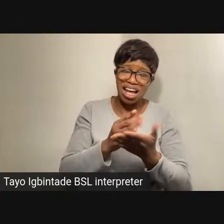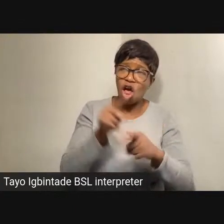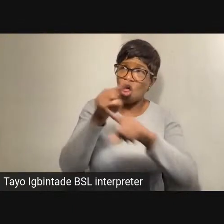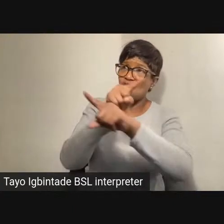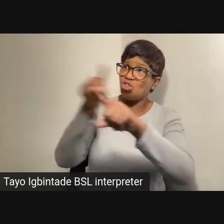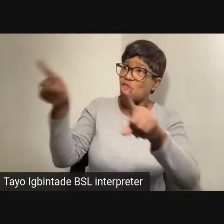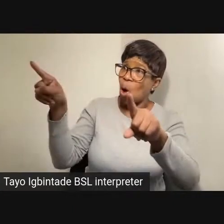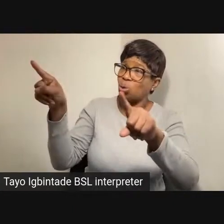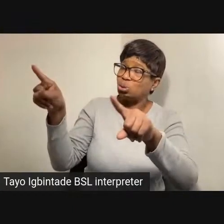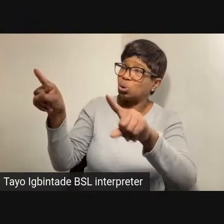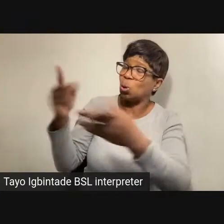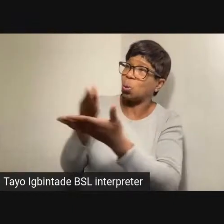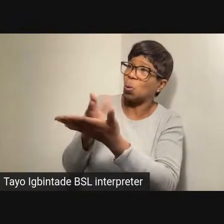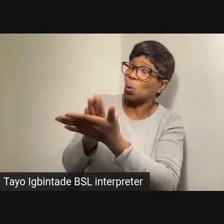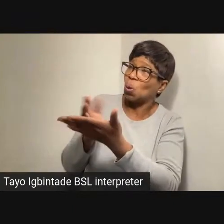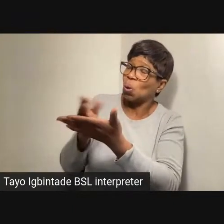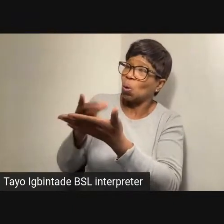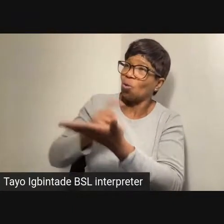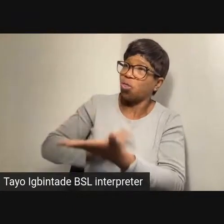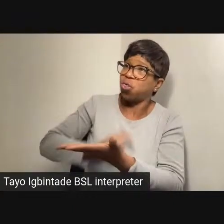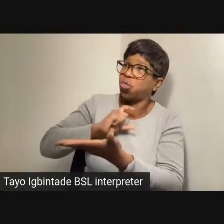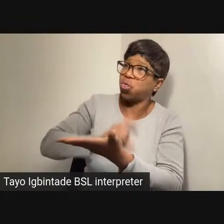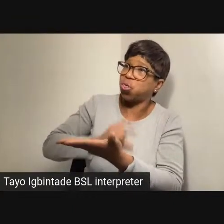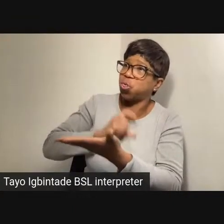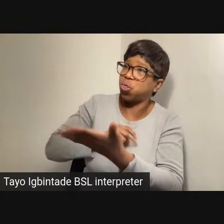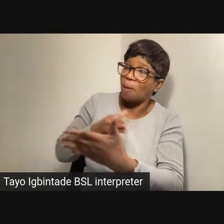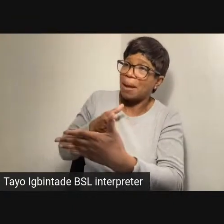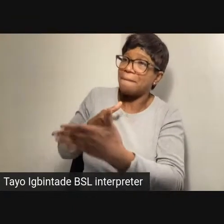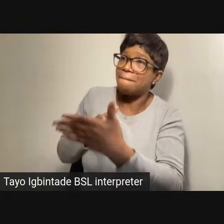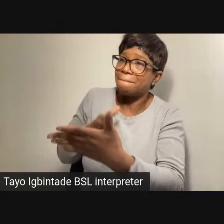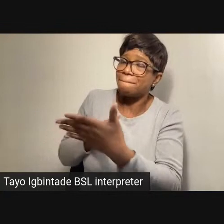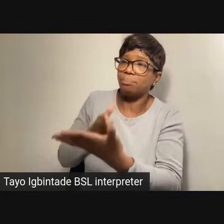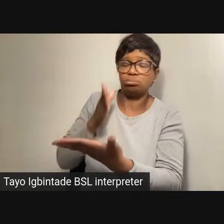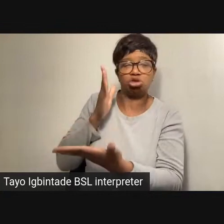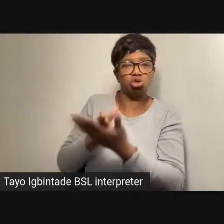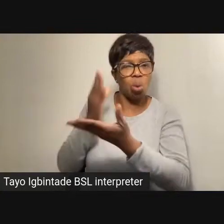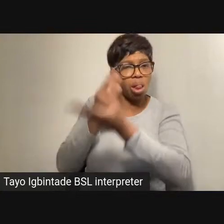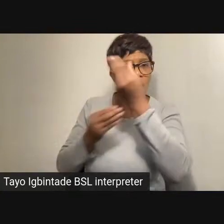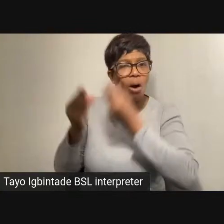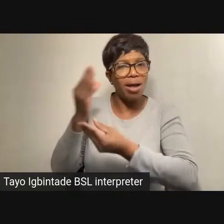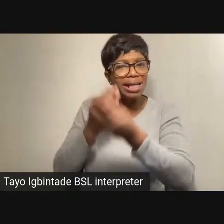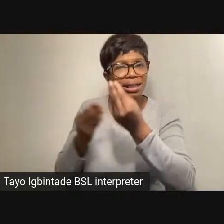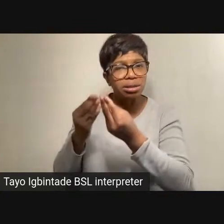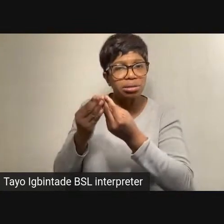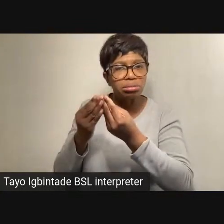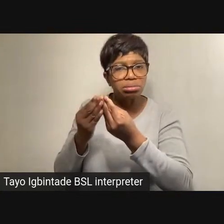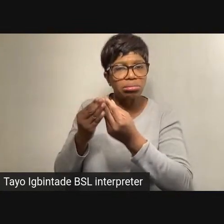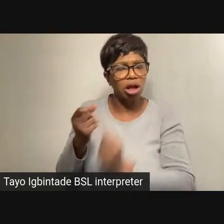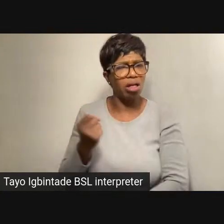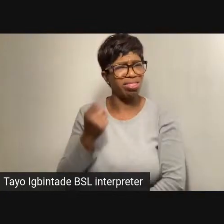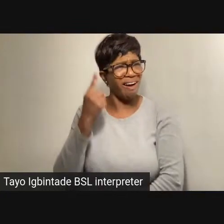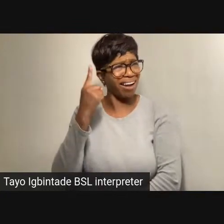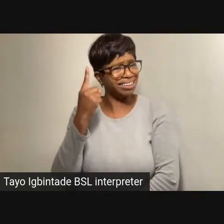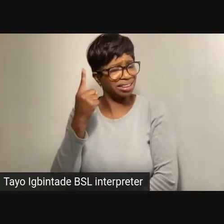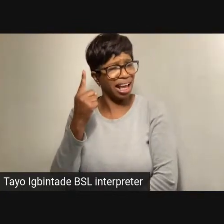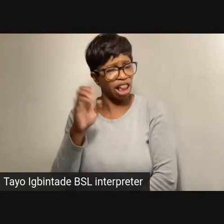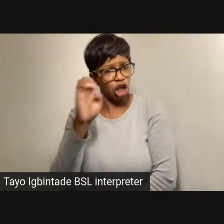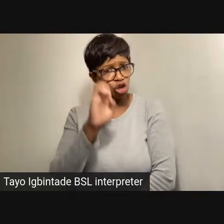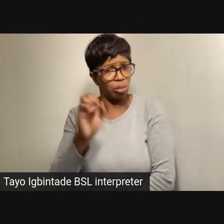do not stand in the way of true learning. The notion that Europeans came to